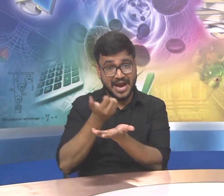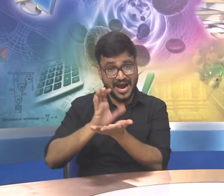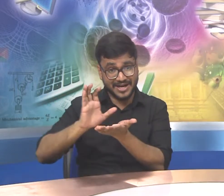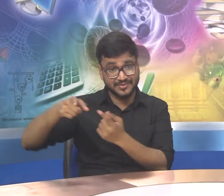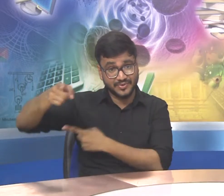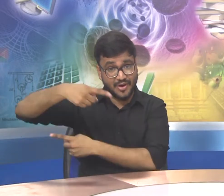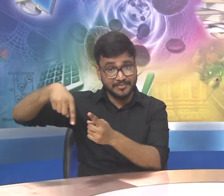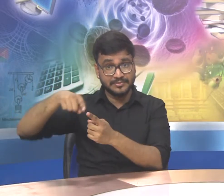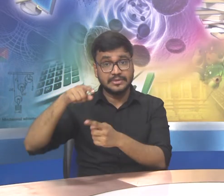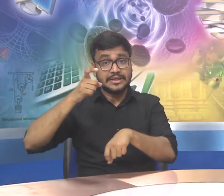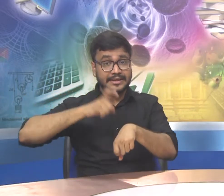provide